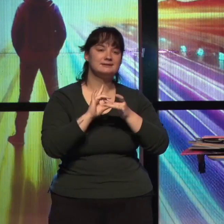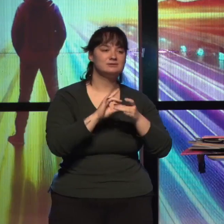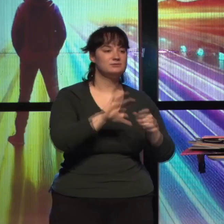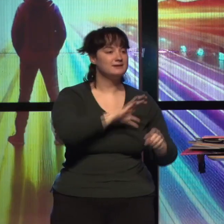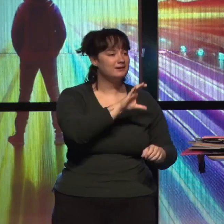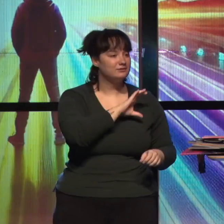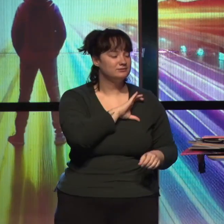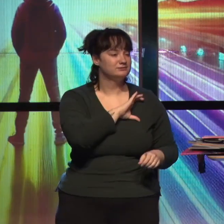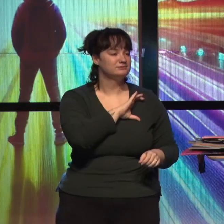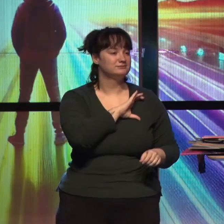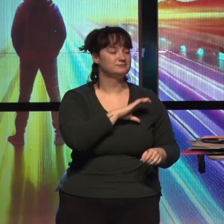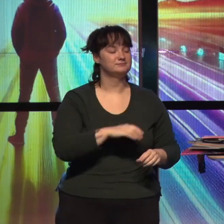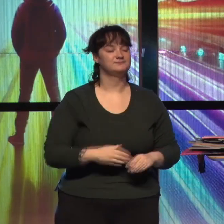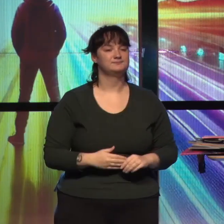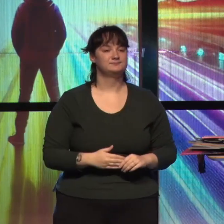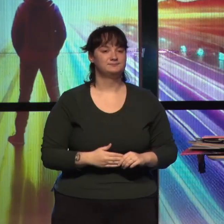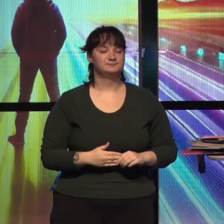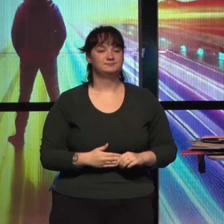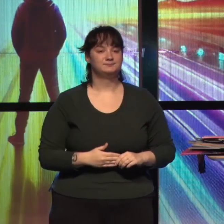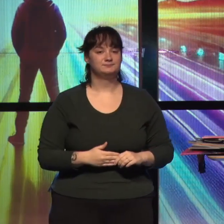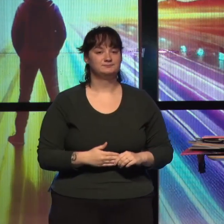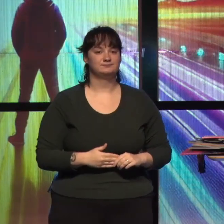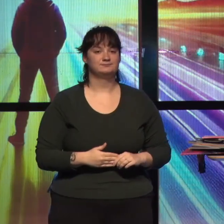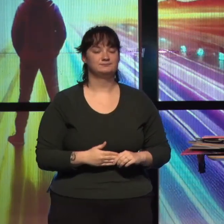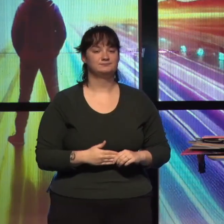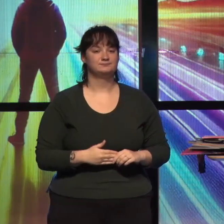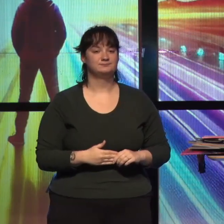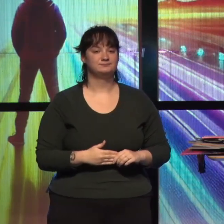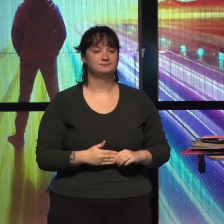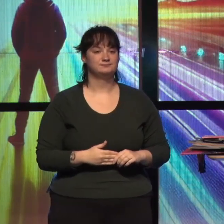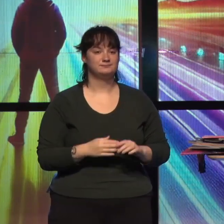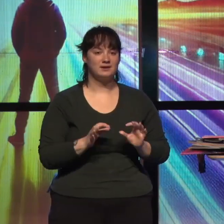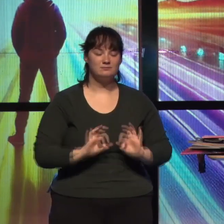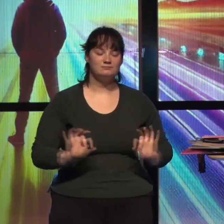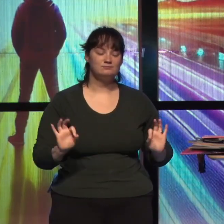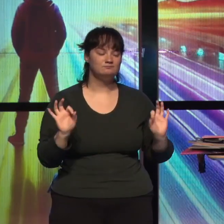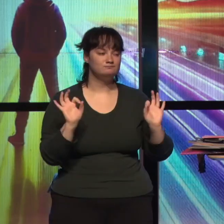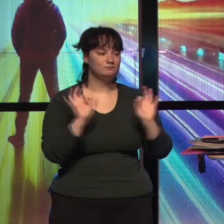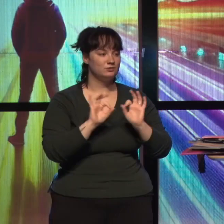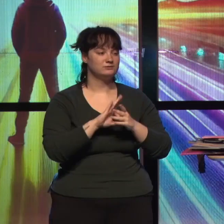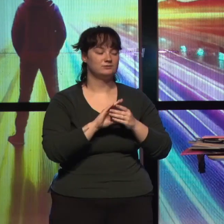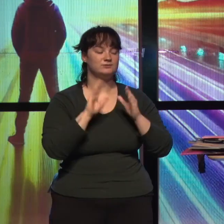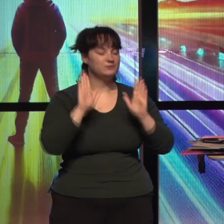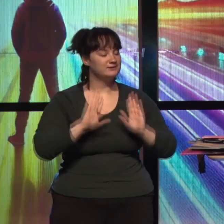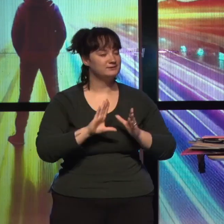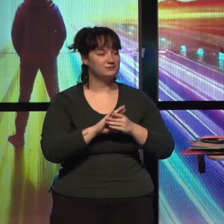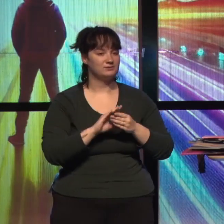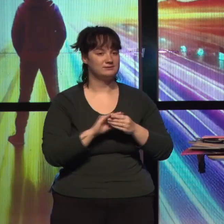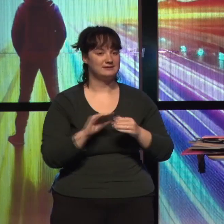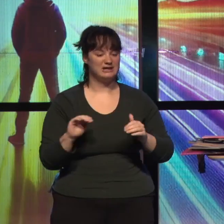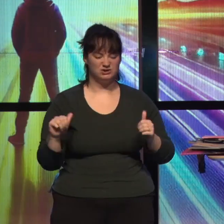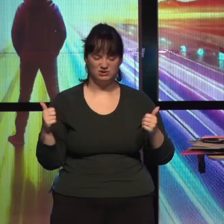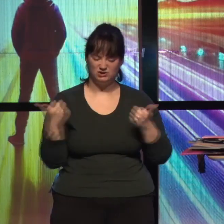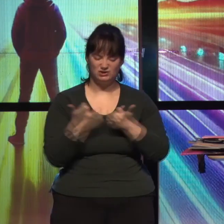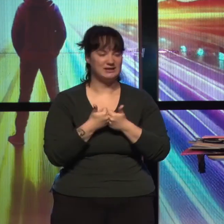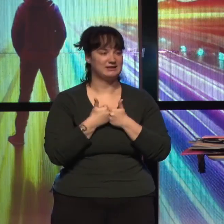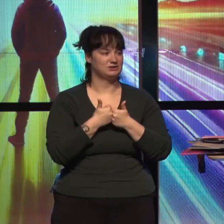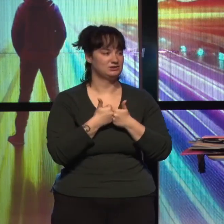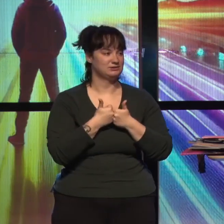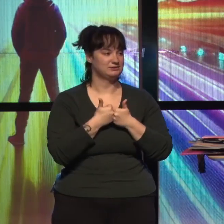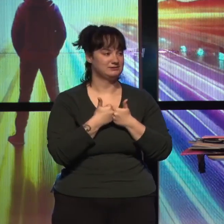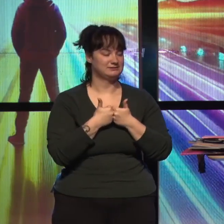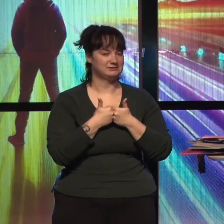characters as well, right? Really great stories, important stories. They challenge us. They challenge